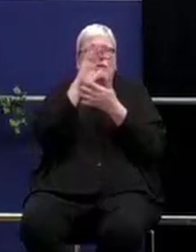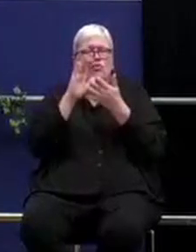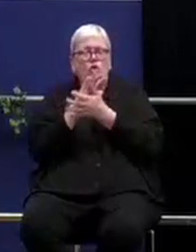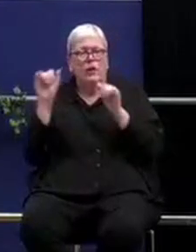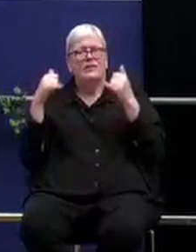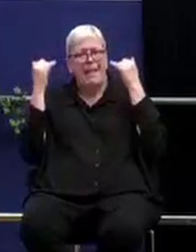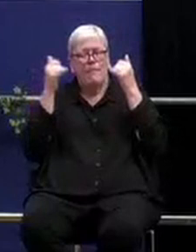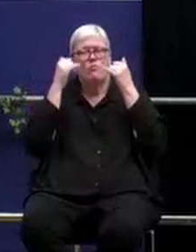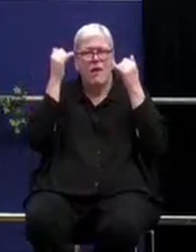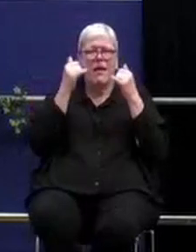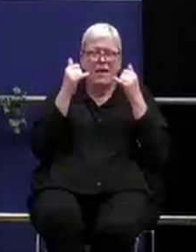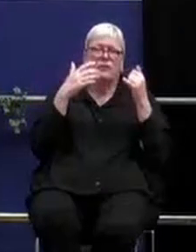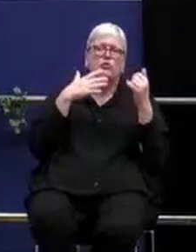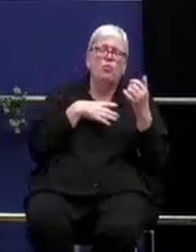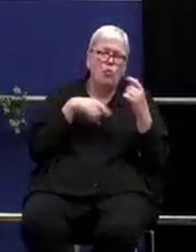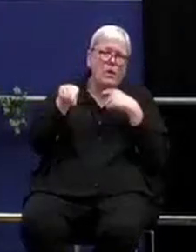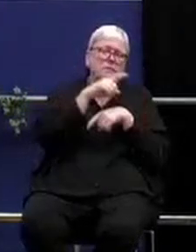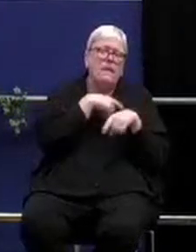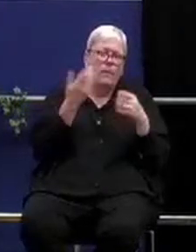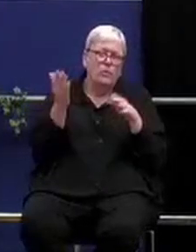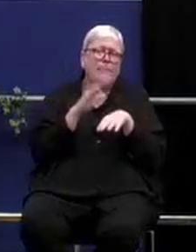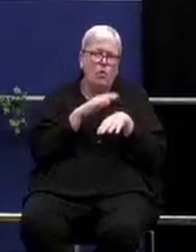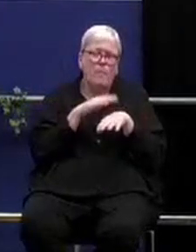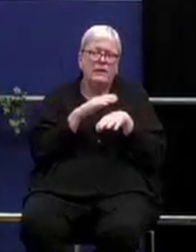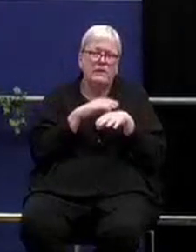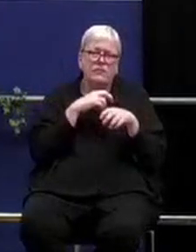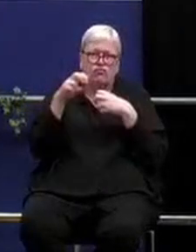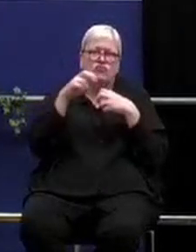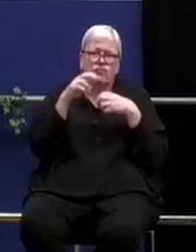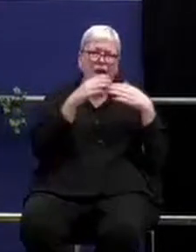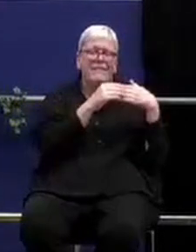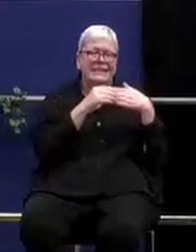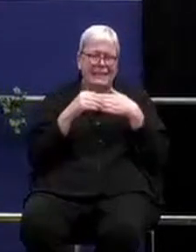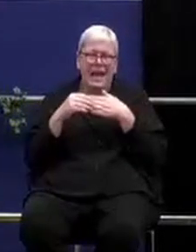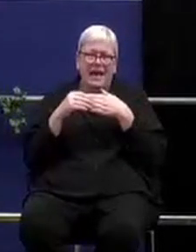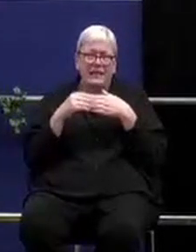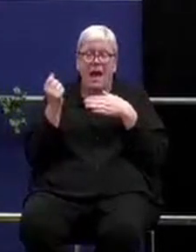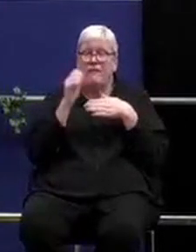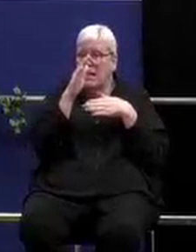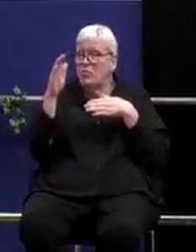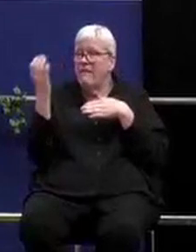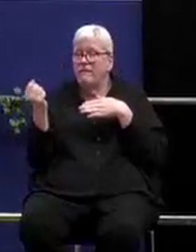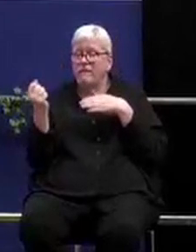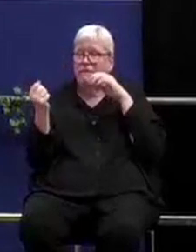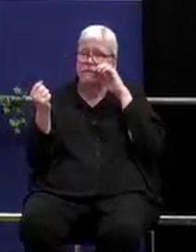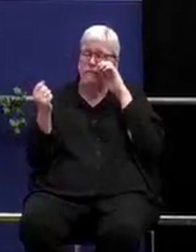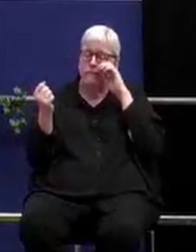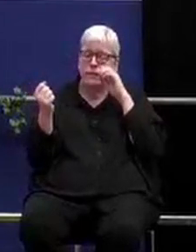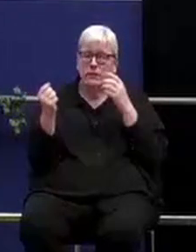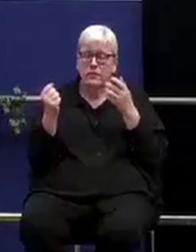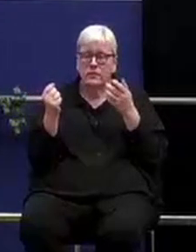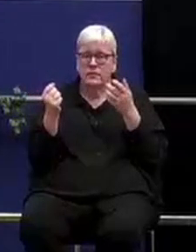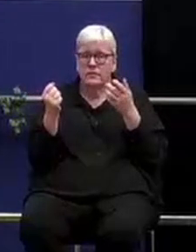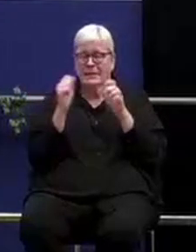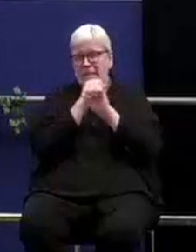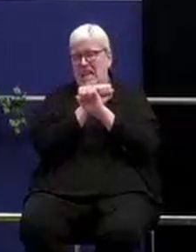that I needed and wanted Wolfe to have those moments, and the travel guides, because there is a library, but it's very heavily censored, again, because, you know, you